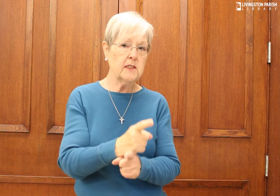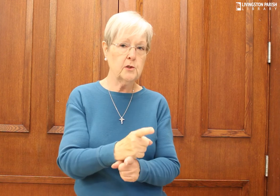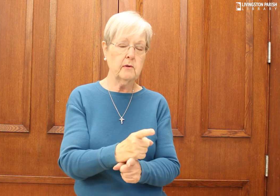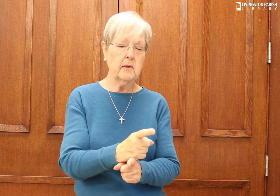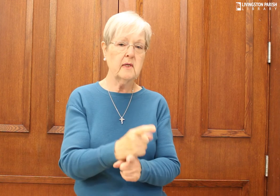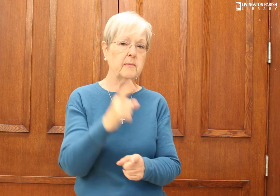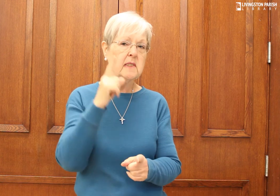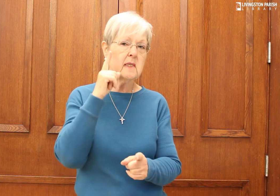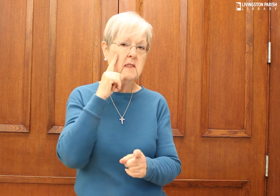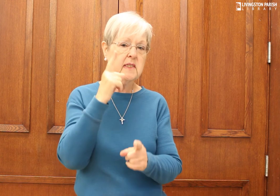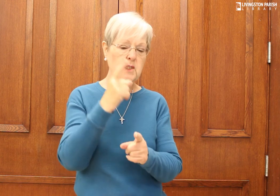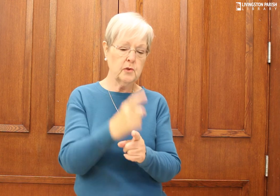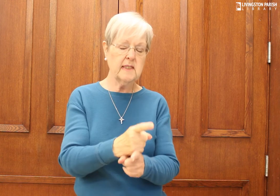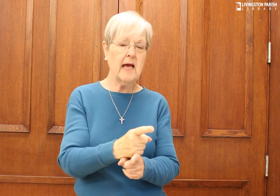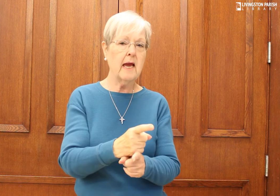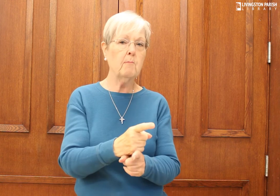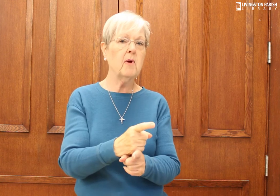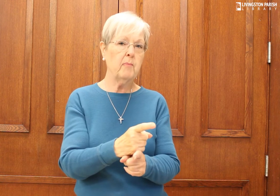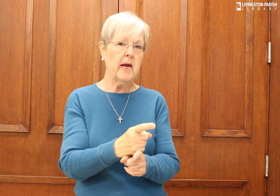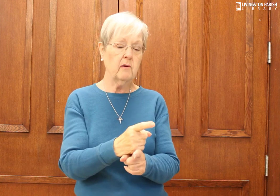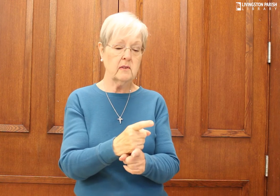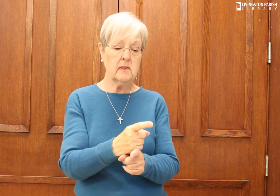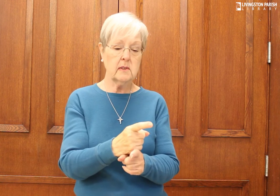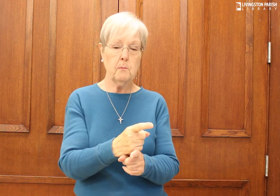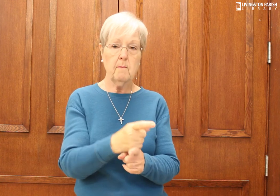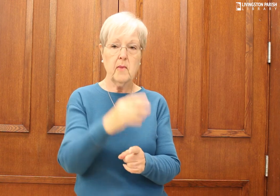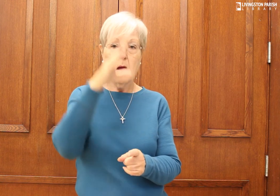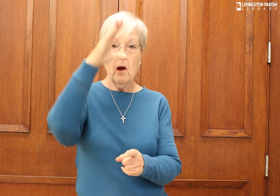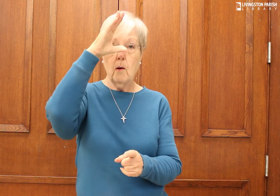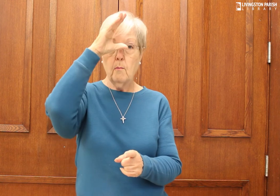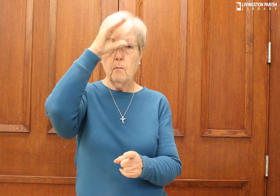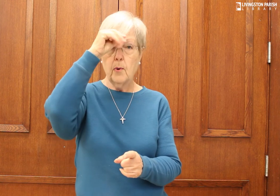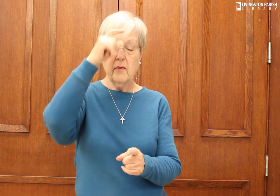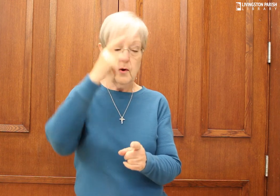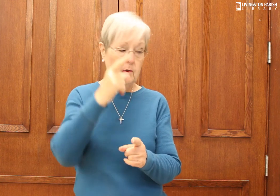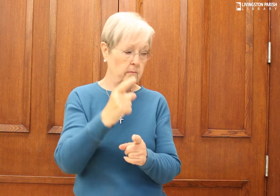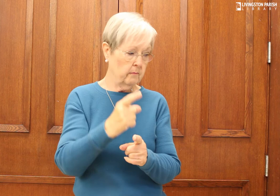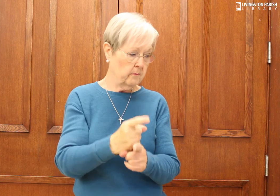sister, and sister, same parents. Brother.